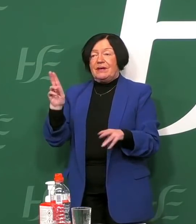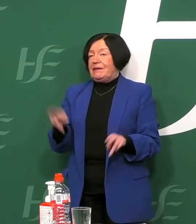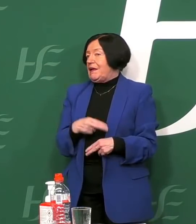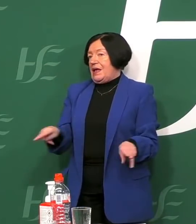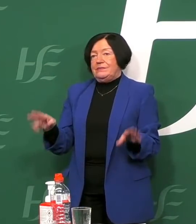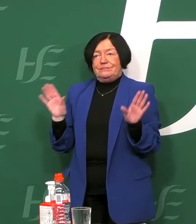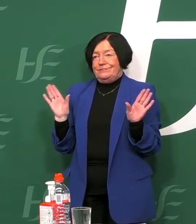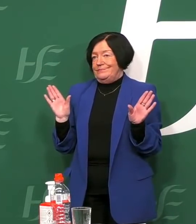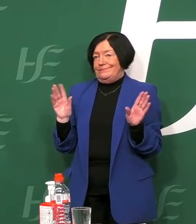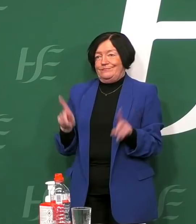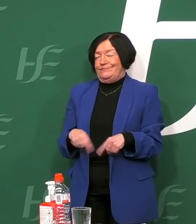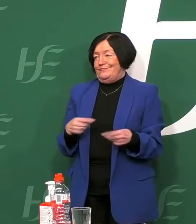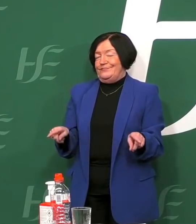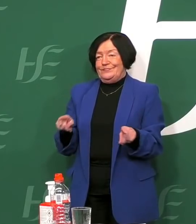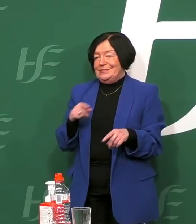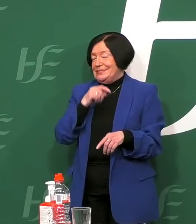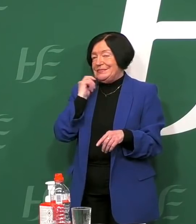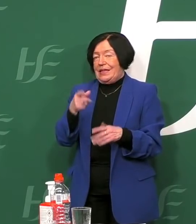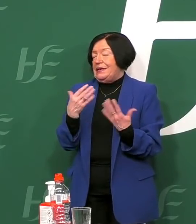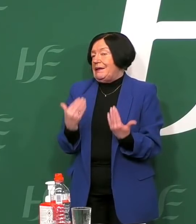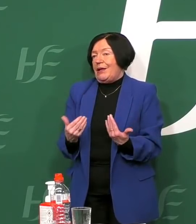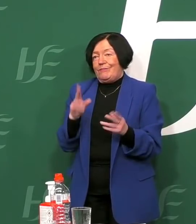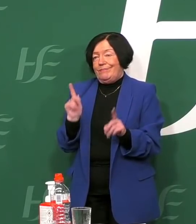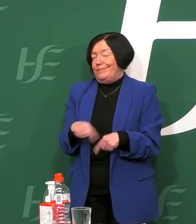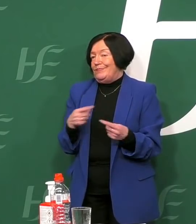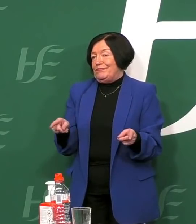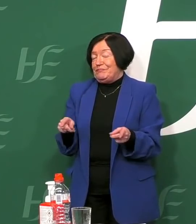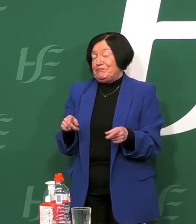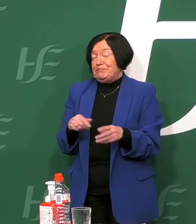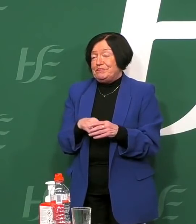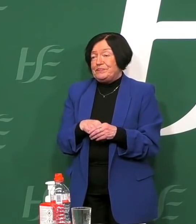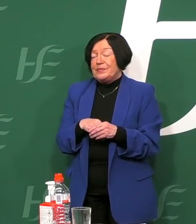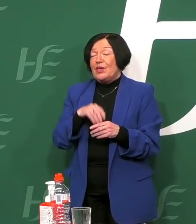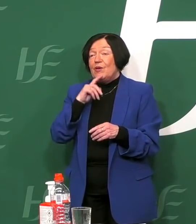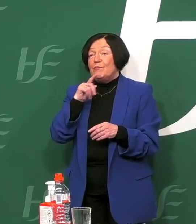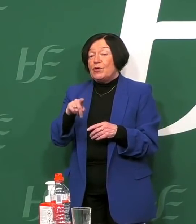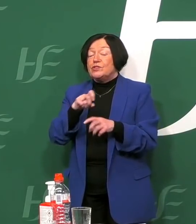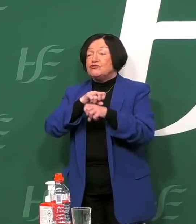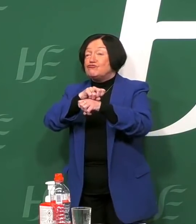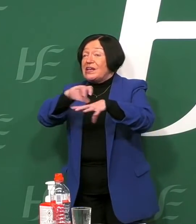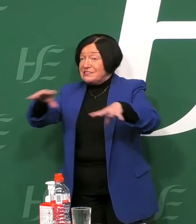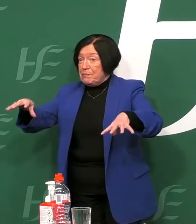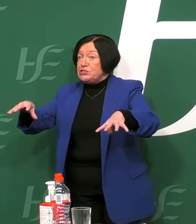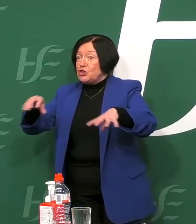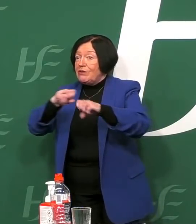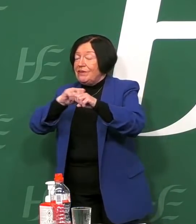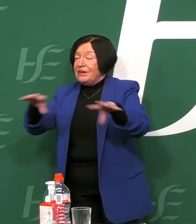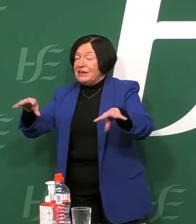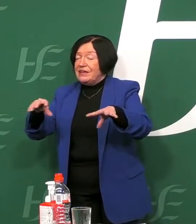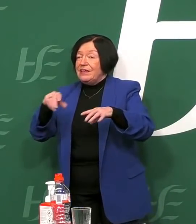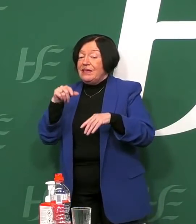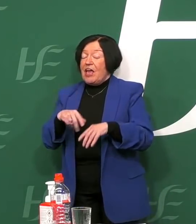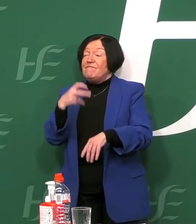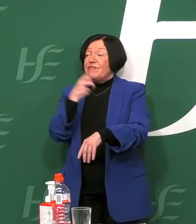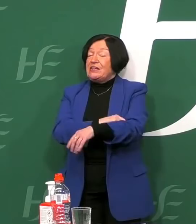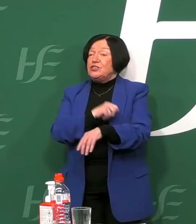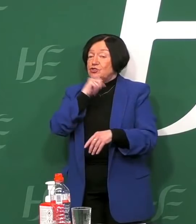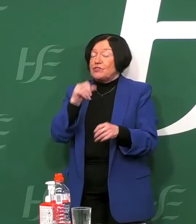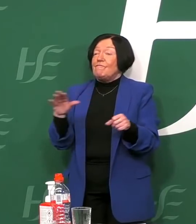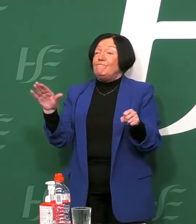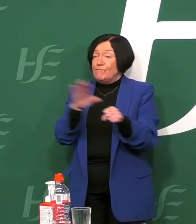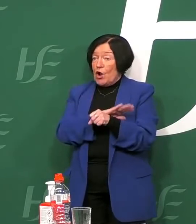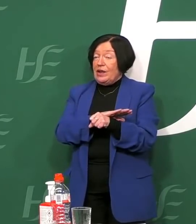can't quantify that now, but certainly transmission, while a vaccination doesn't